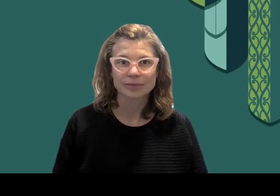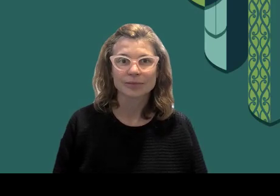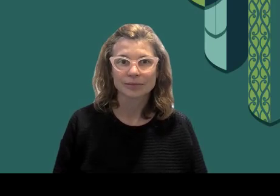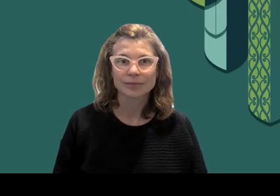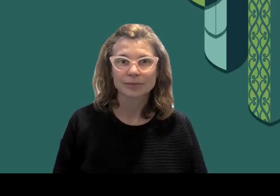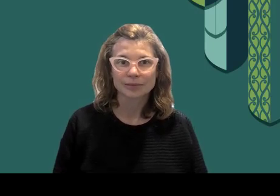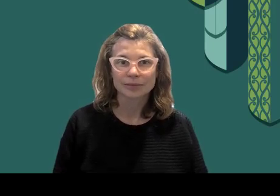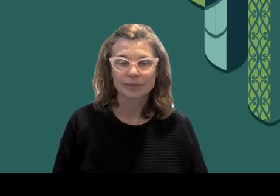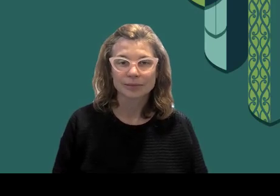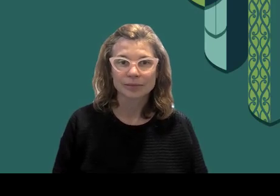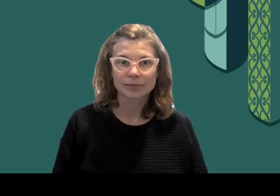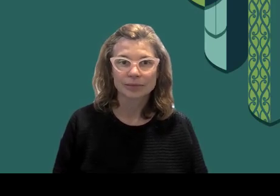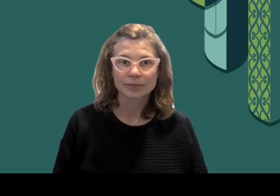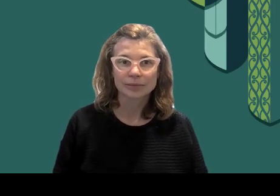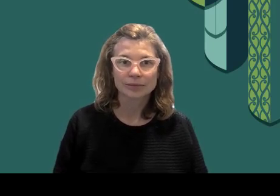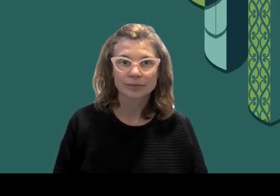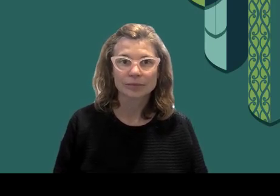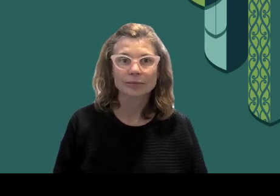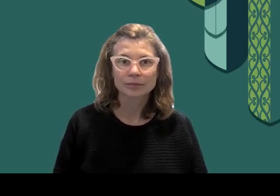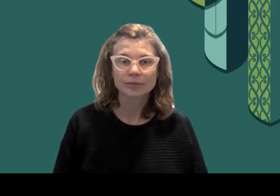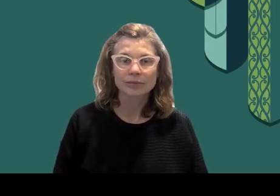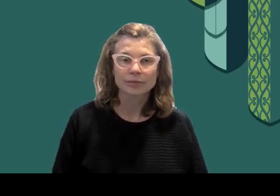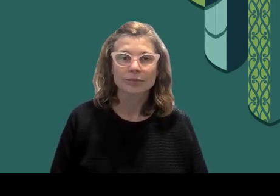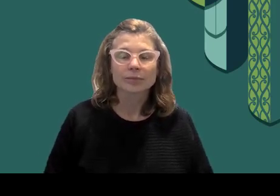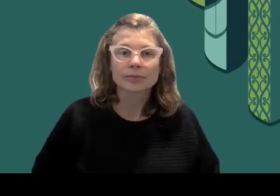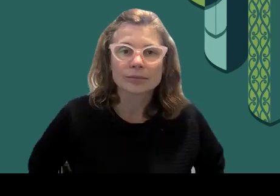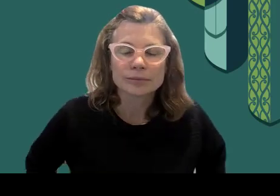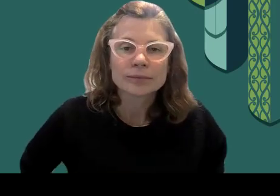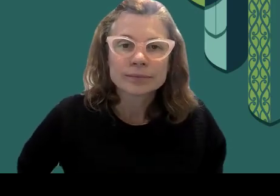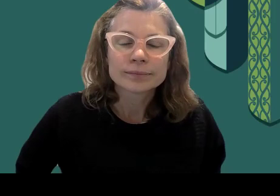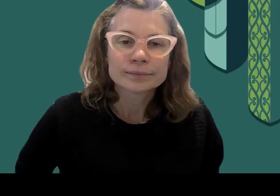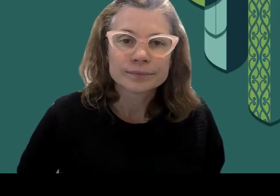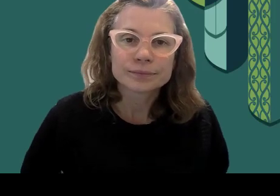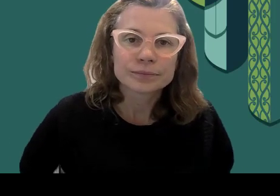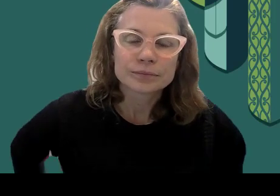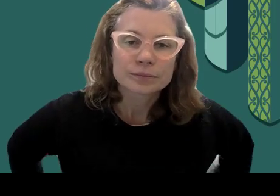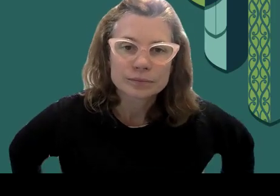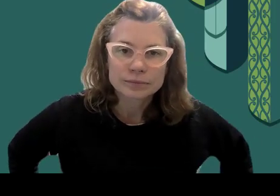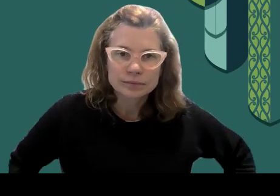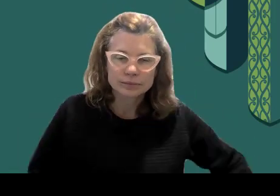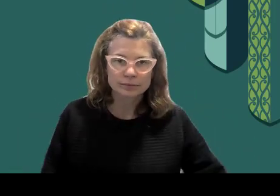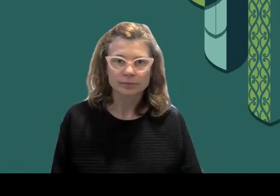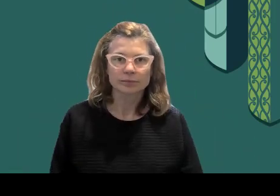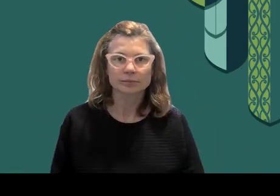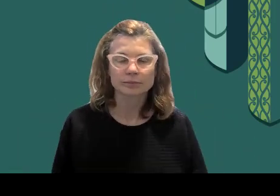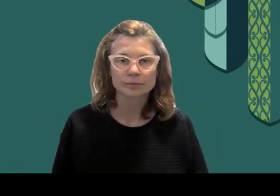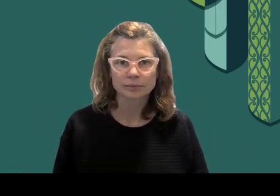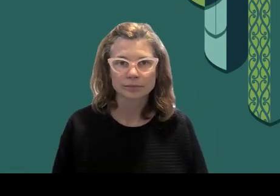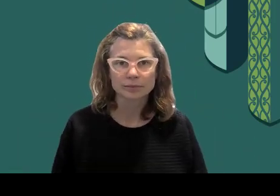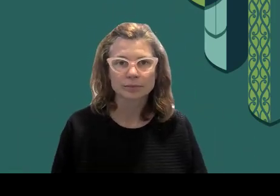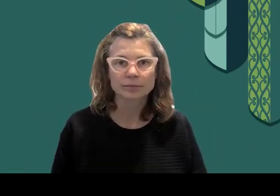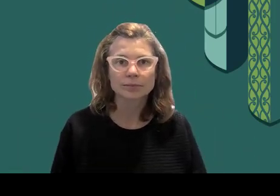visual. So we've got the and happening, chat, chat, chat, chat, chat. we've got the recognition of the,